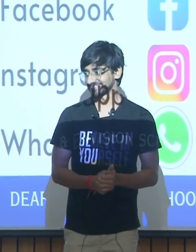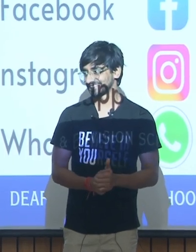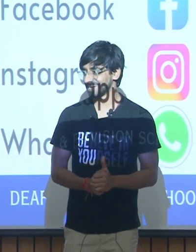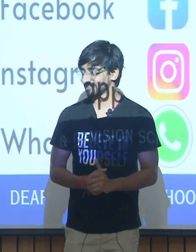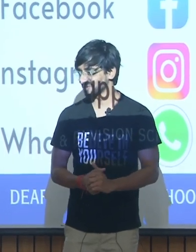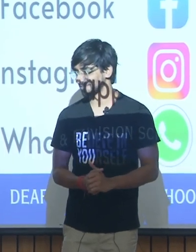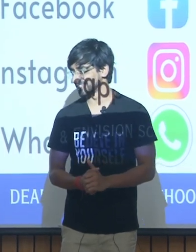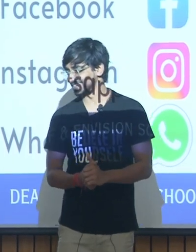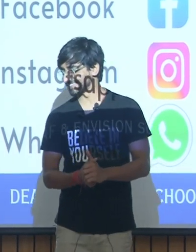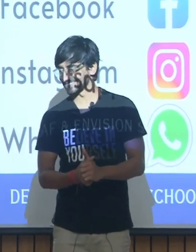Sign for confident.